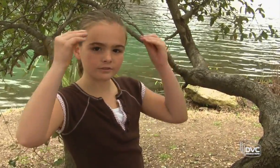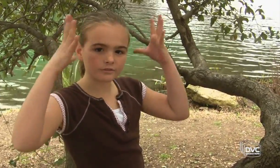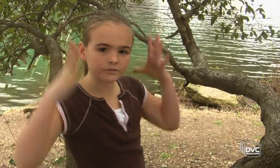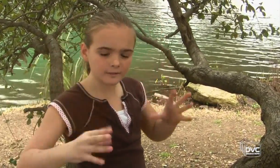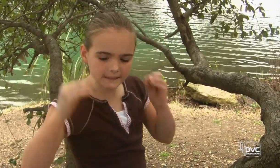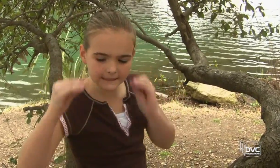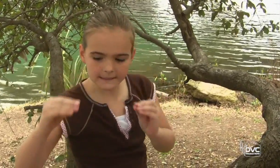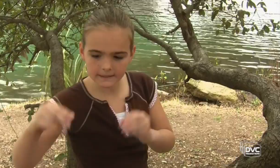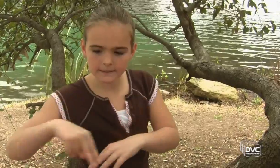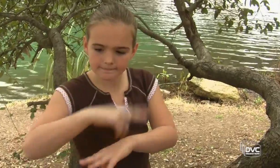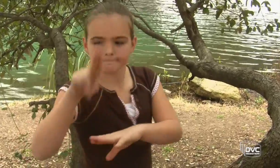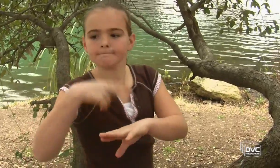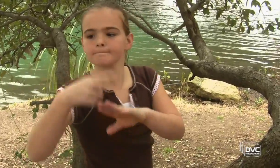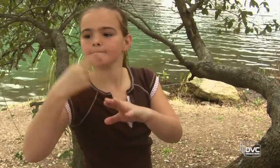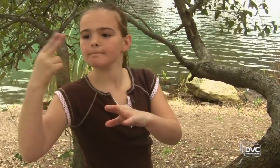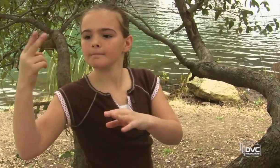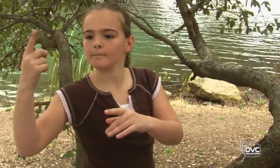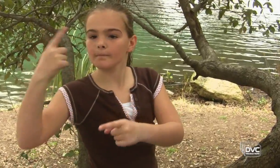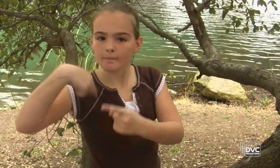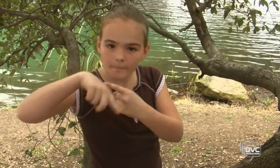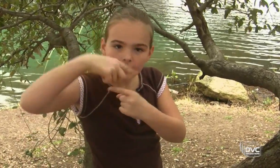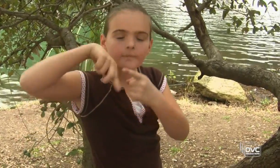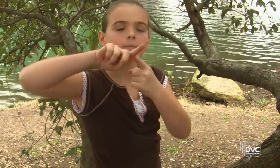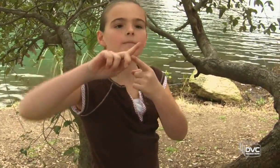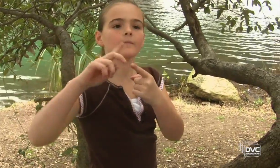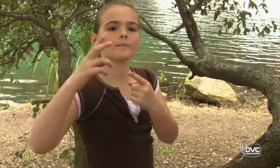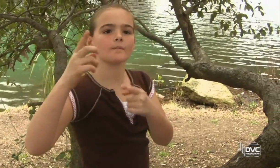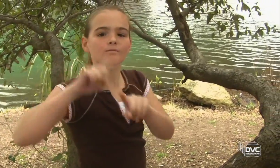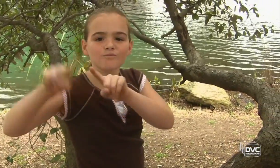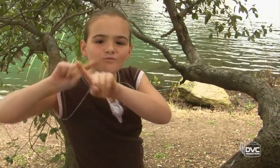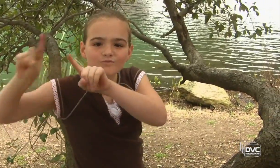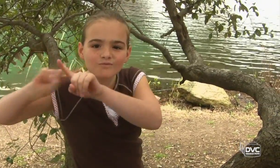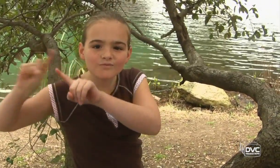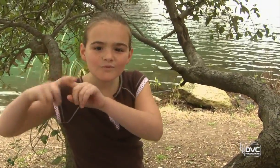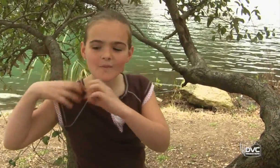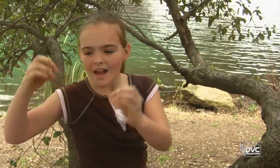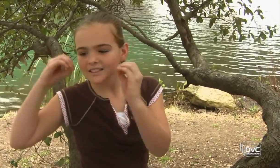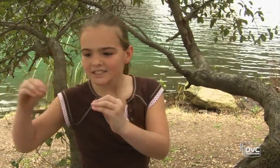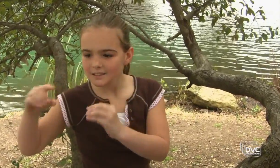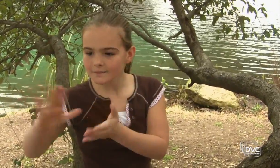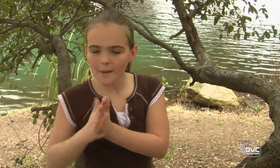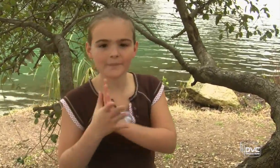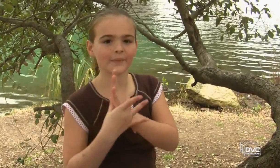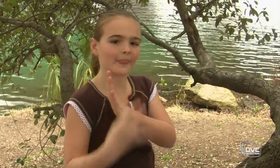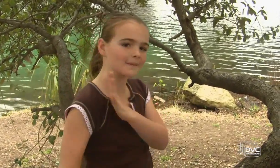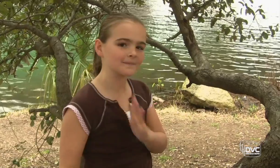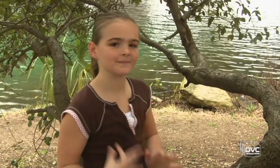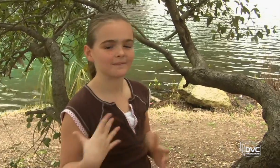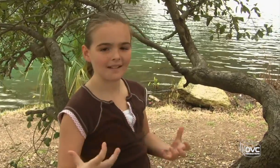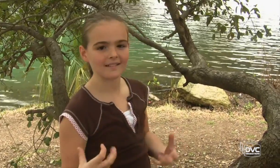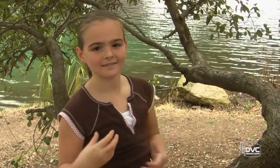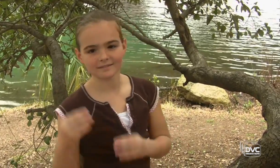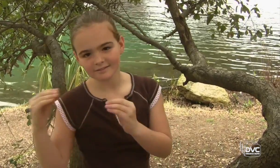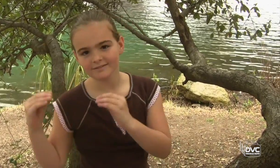teacher and teach kids how to do different gymnastics moves so they can become skilled. Yeah, teaching.